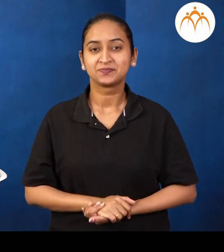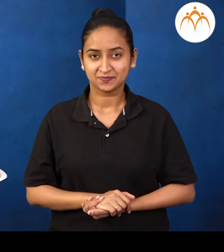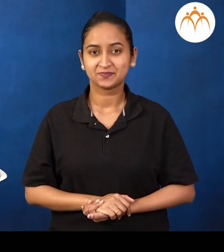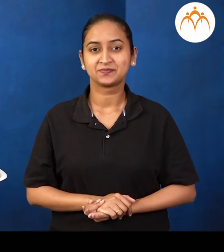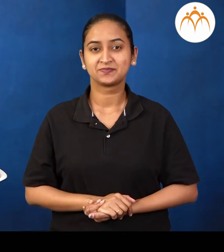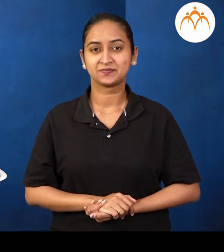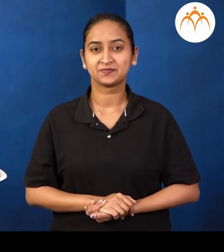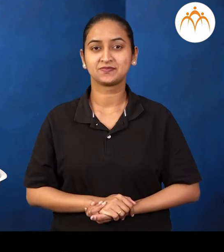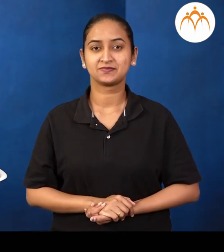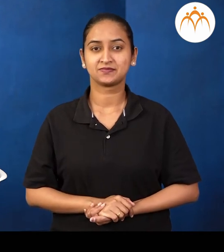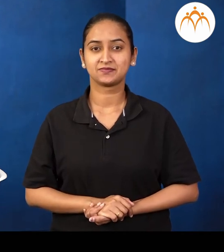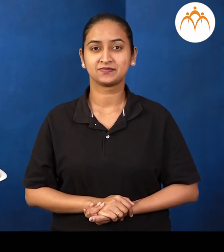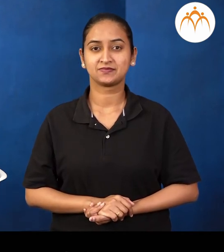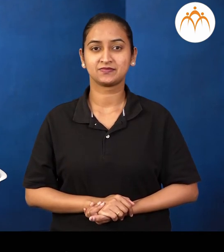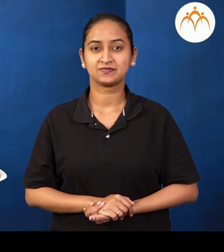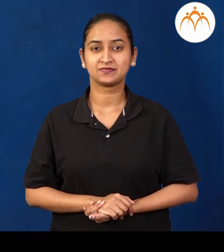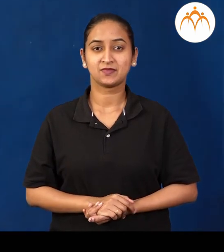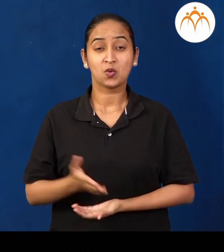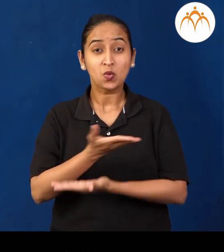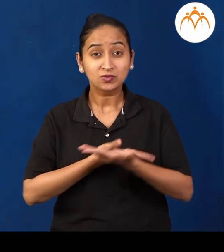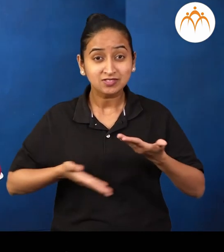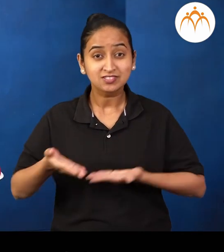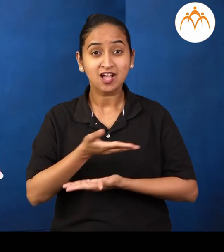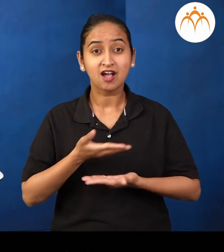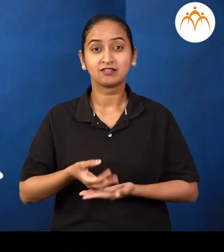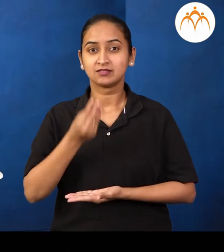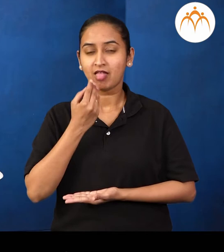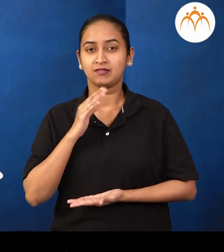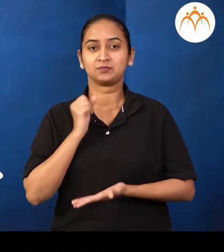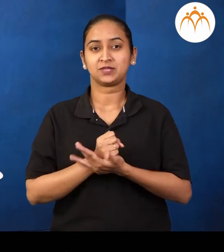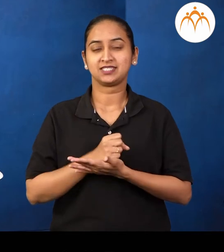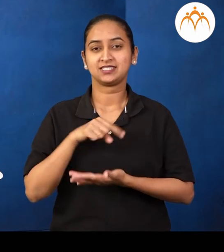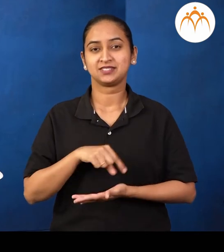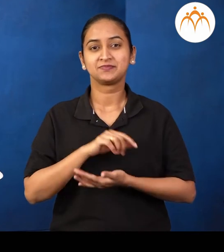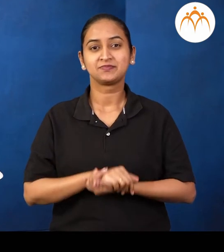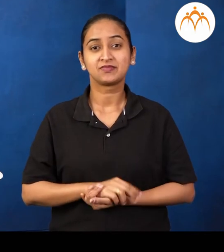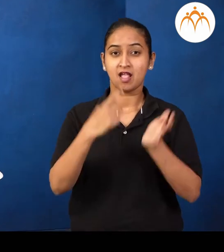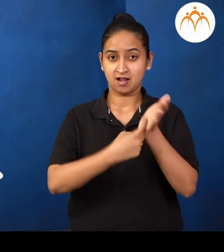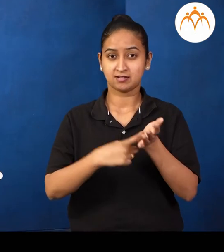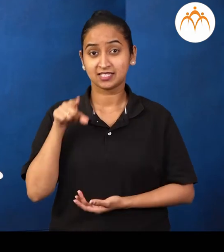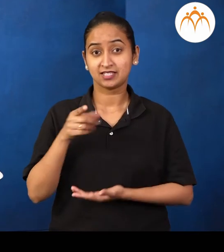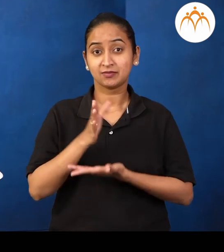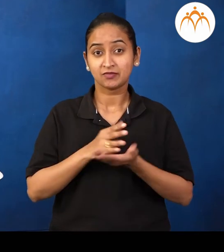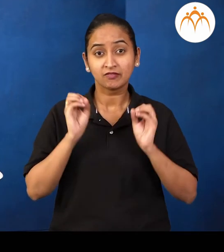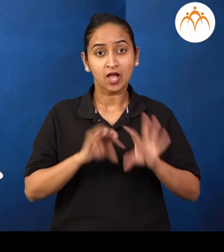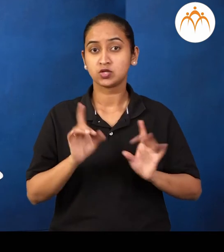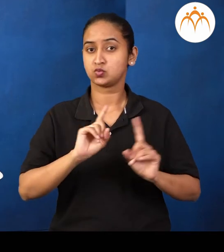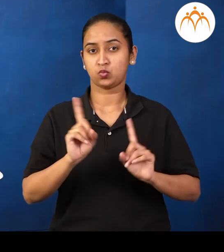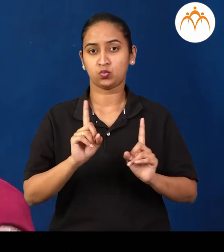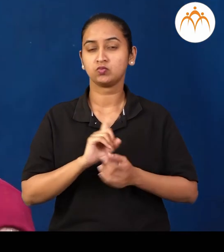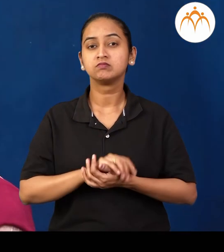it's really nice. Rima, you must finish the full dosa. Don't leave anything in the plate.